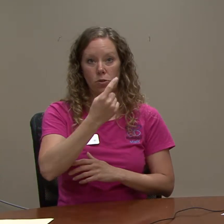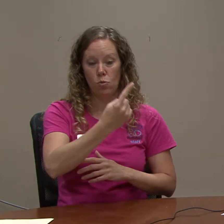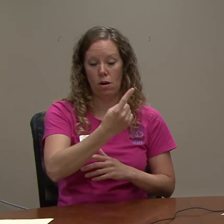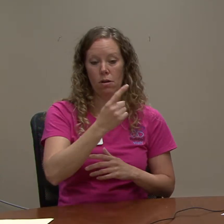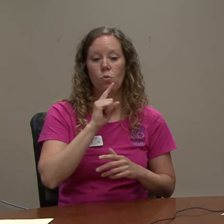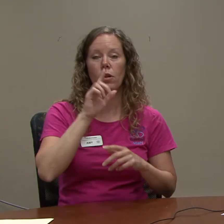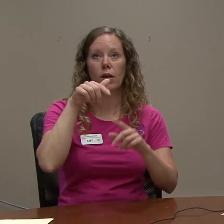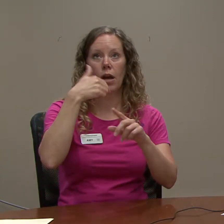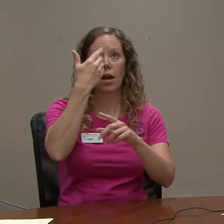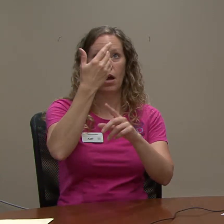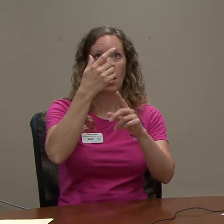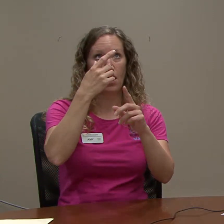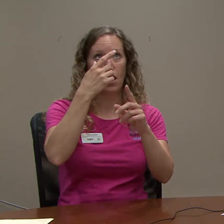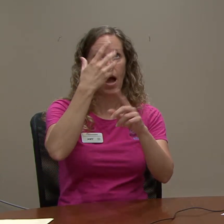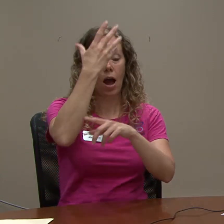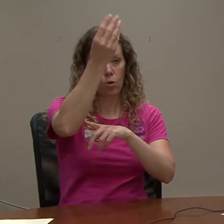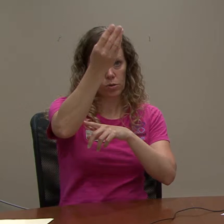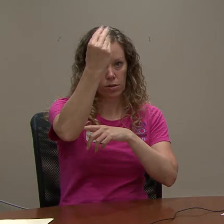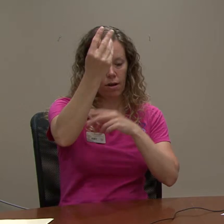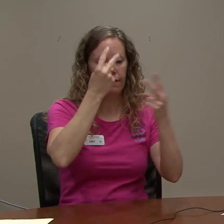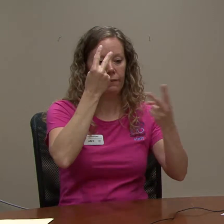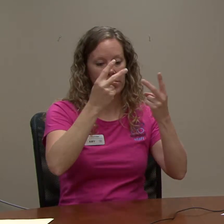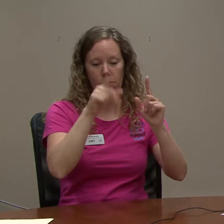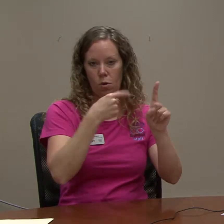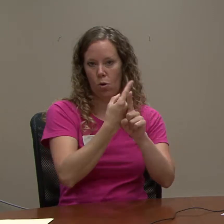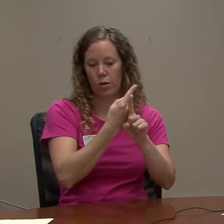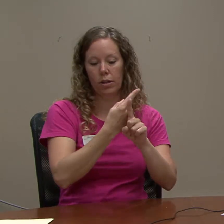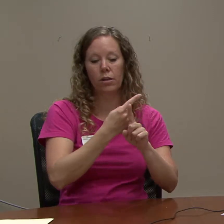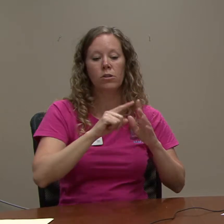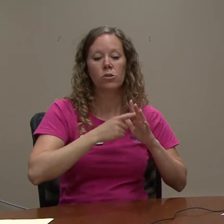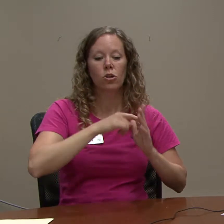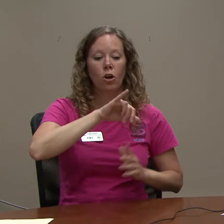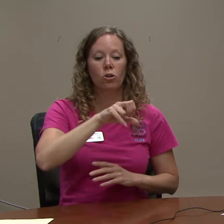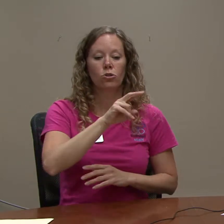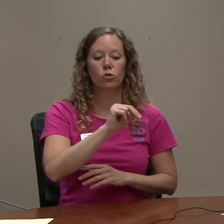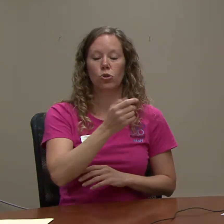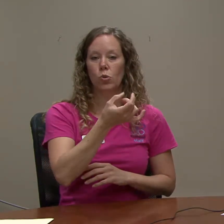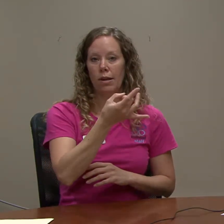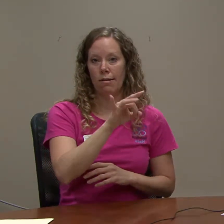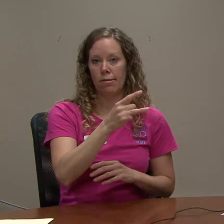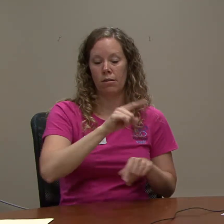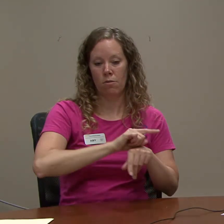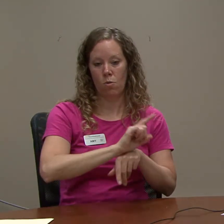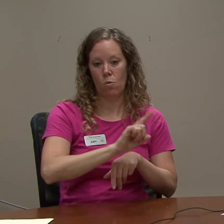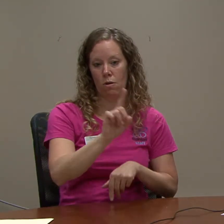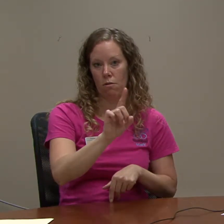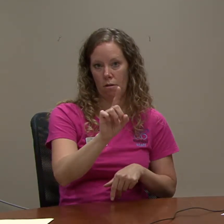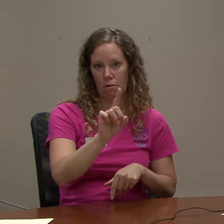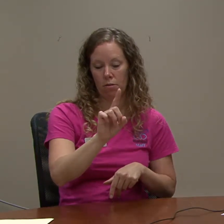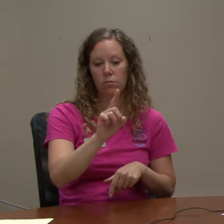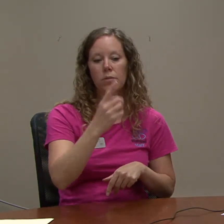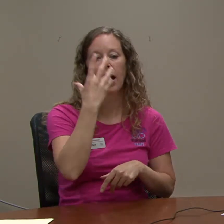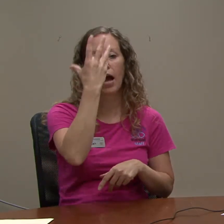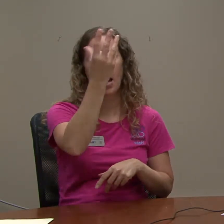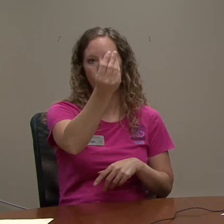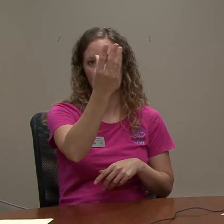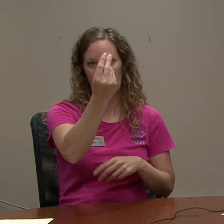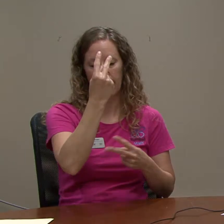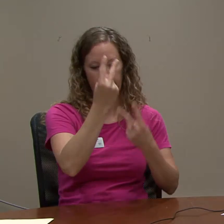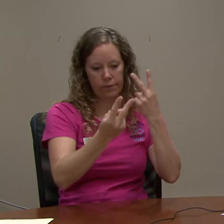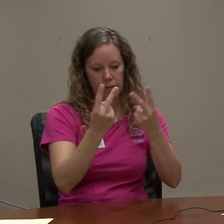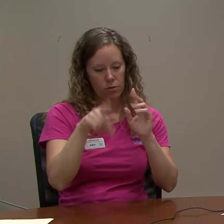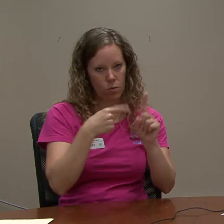only. Effective date, Thursday, June 18th, 2020, 1 p.m. Type of visit, outdoor visiting